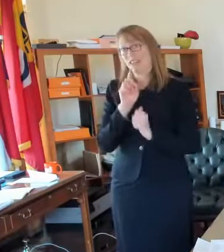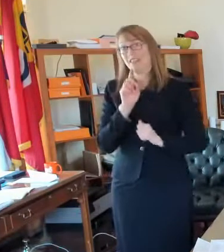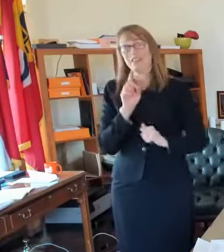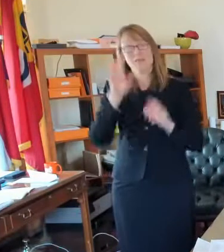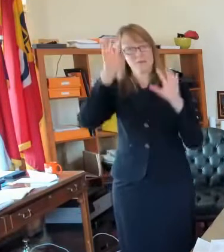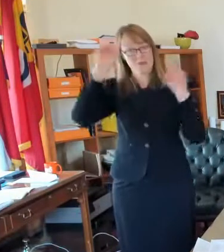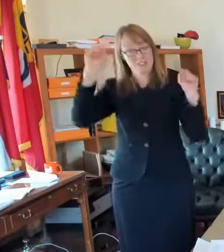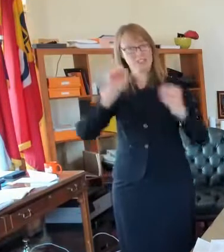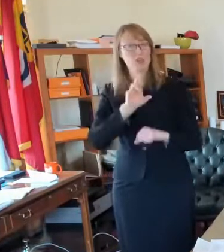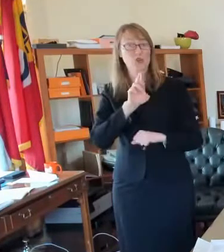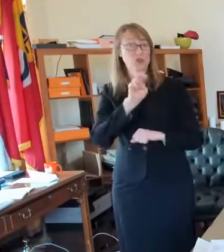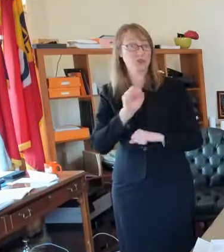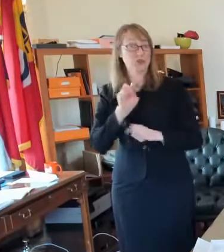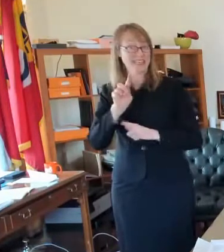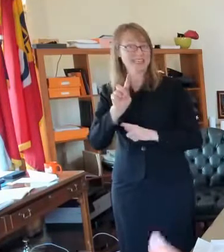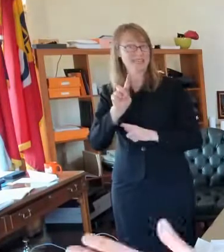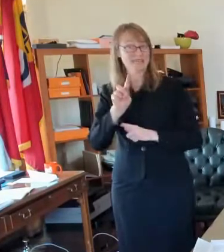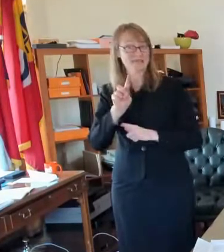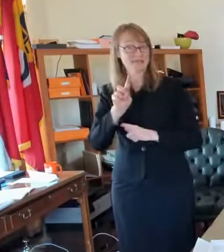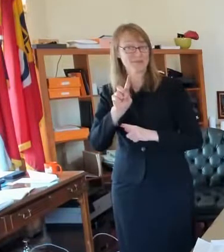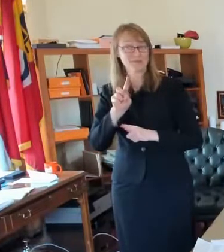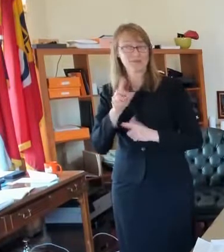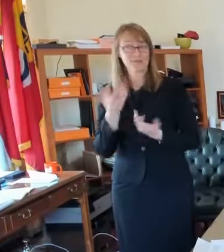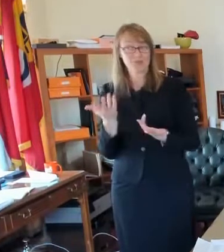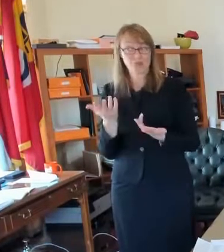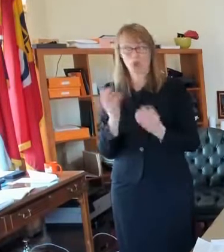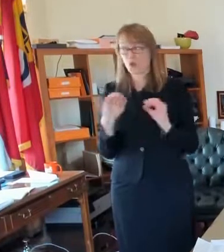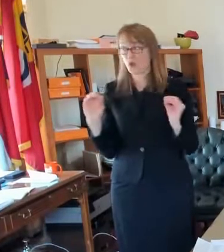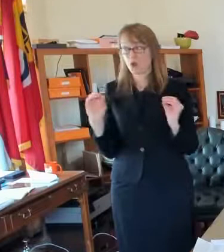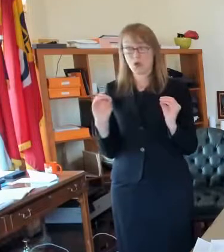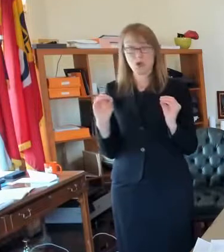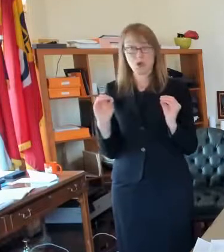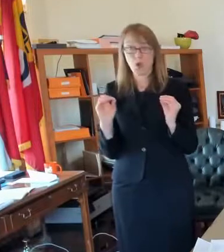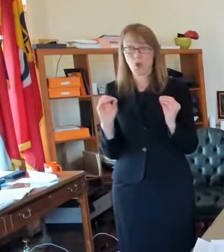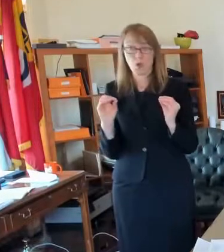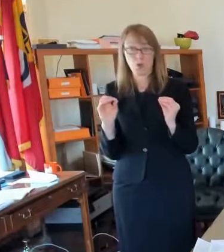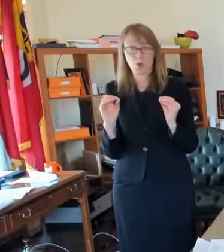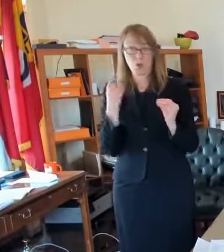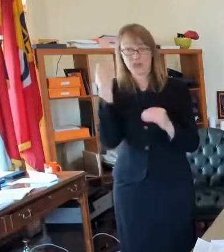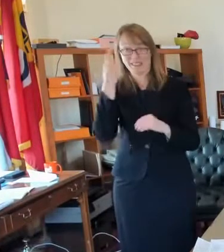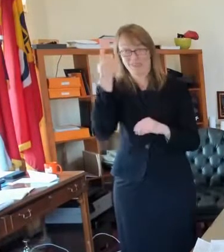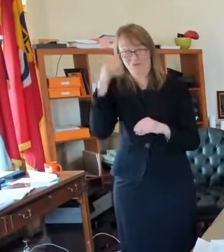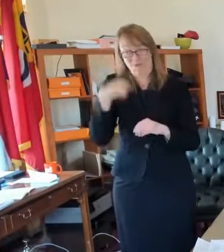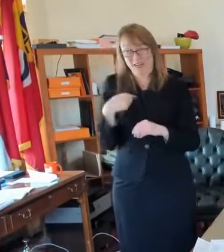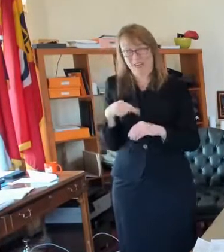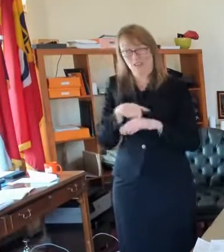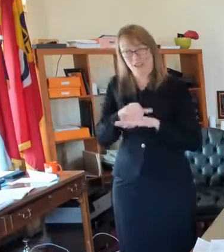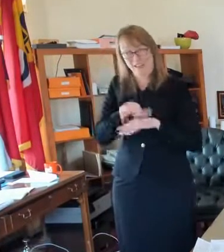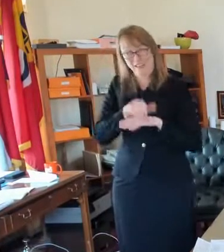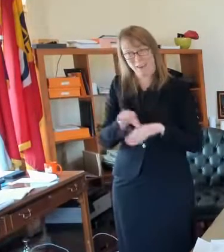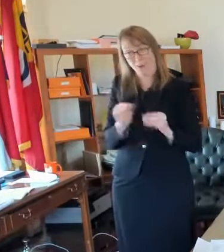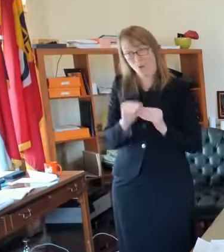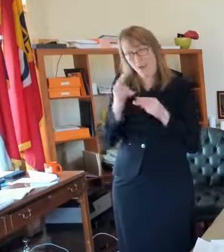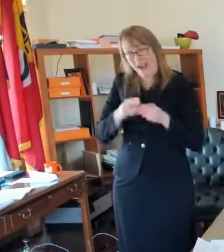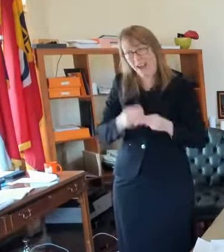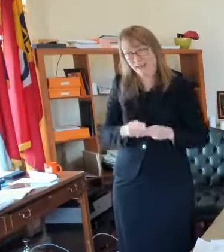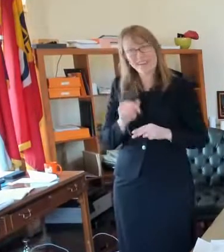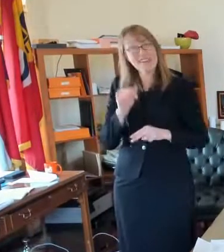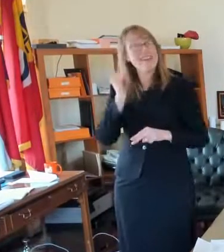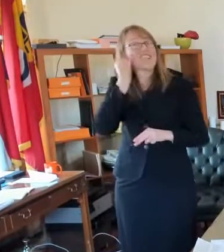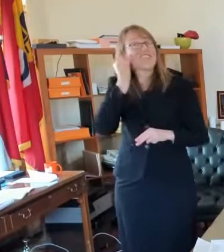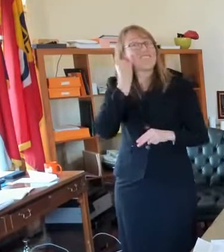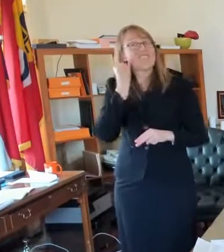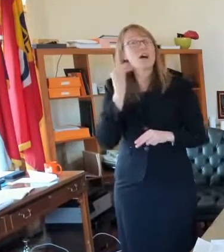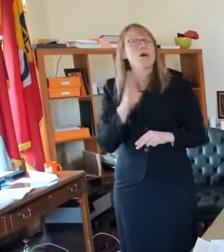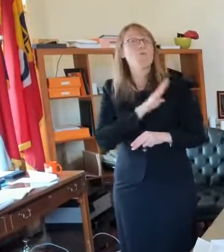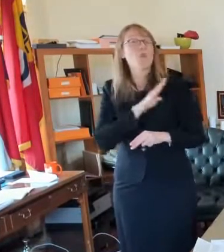of Freeholders. It's very important. There's no need for me to send over additional names if we can't get some action from the Board of Aldermen. We're still hoping to do that